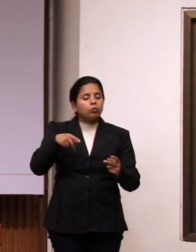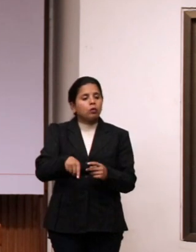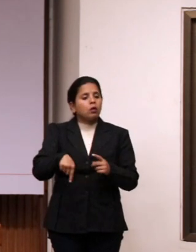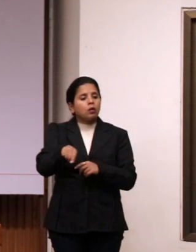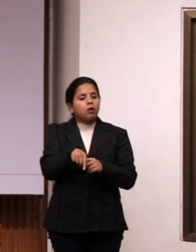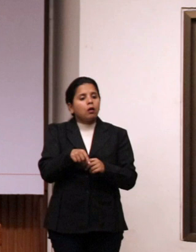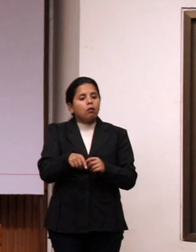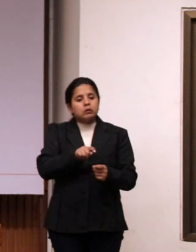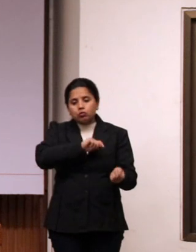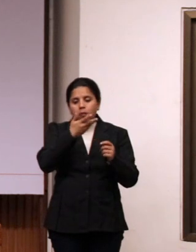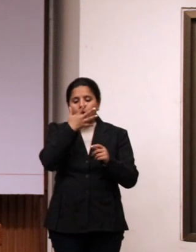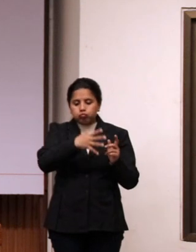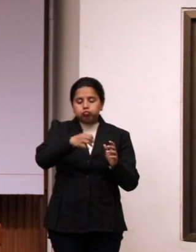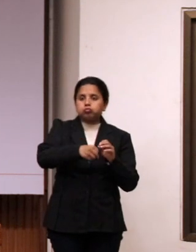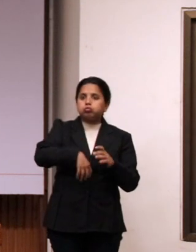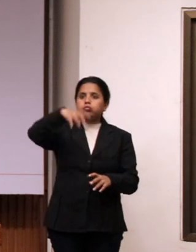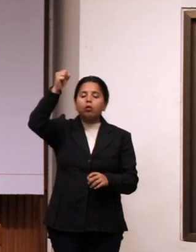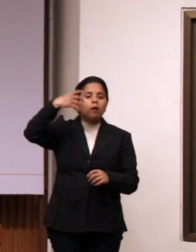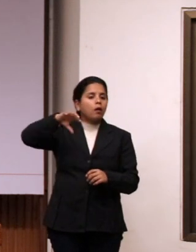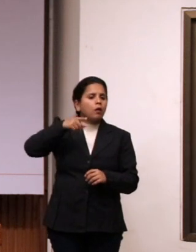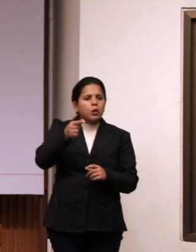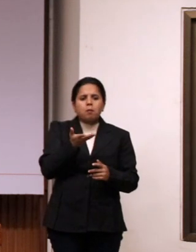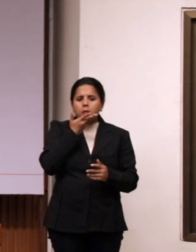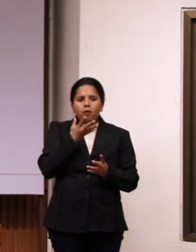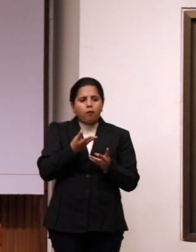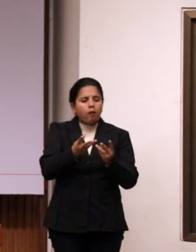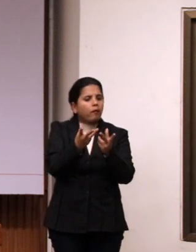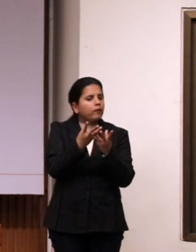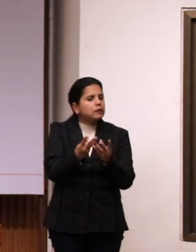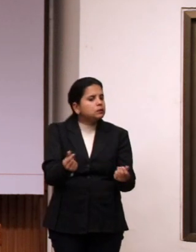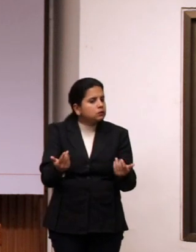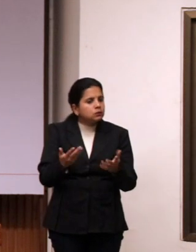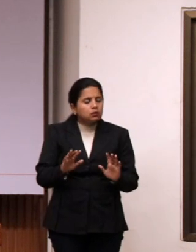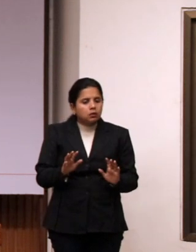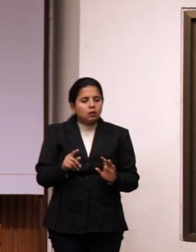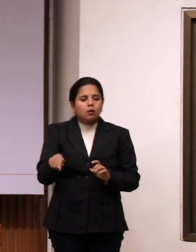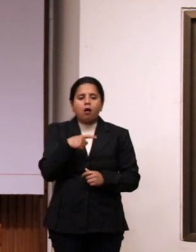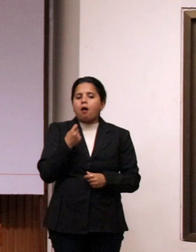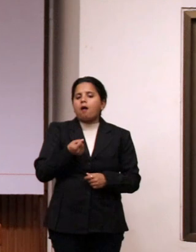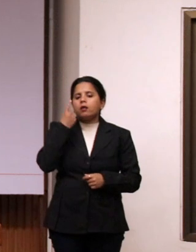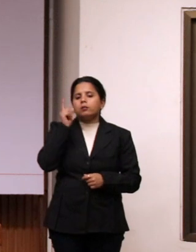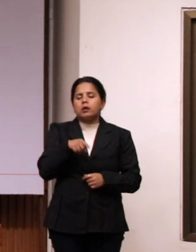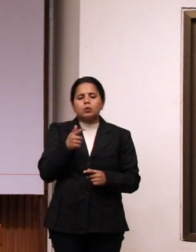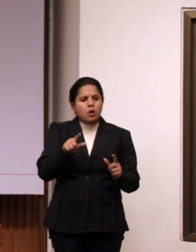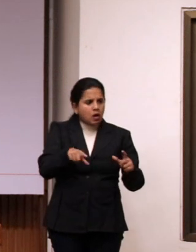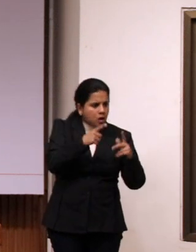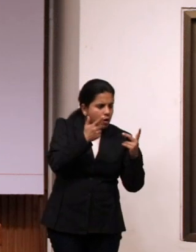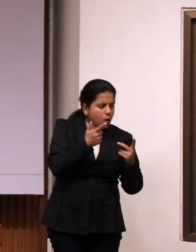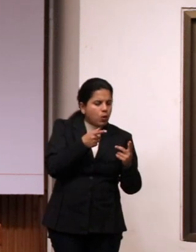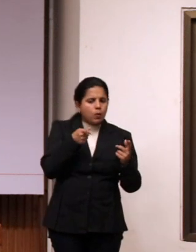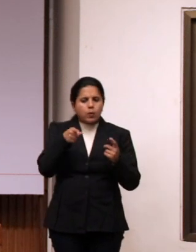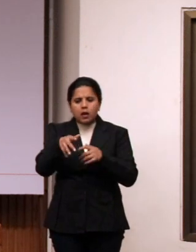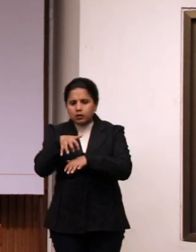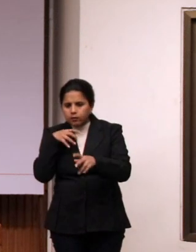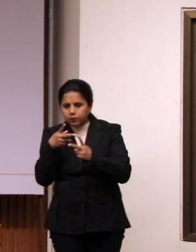of evapotranspiration. You are losing water very fast. So we need to understand that how much tree, which species. As I